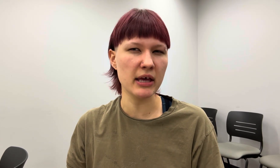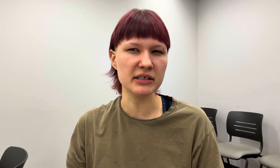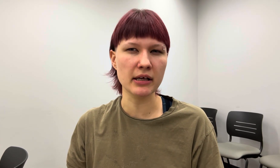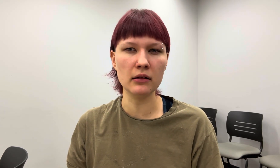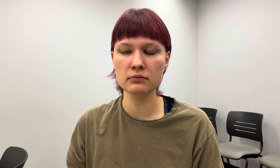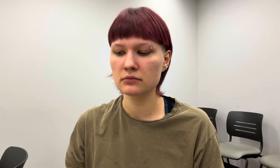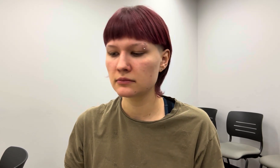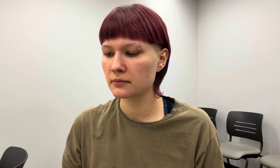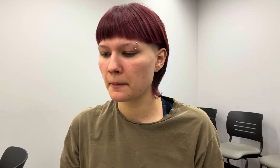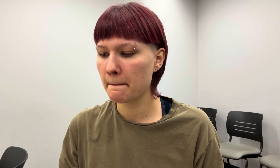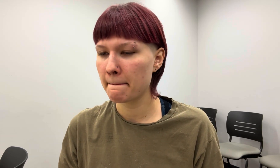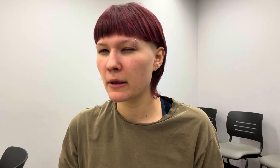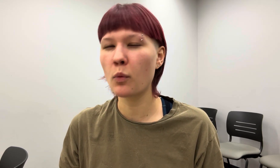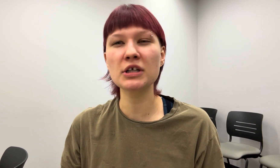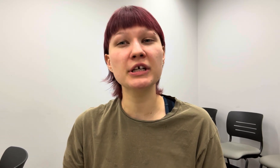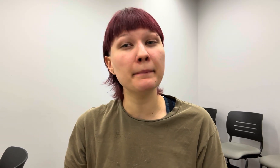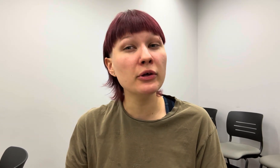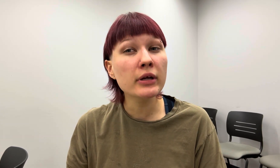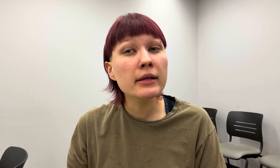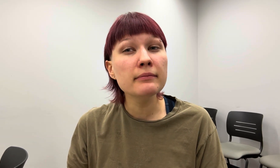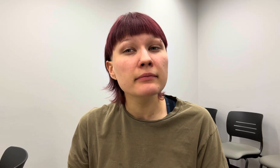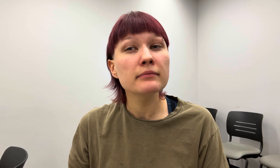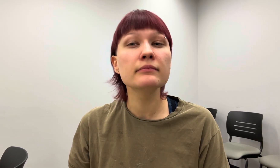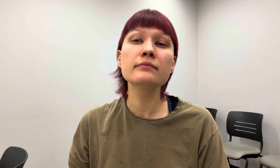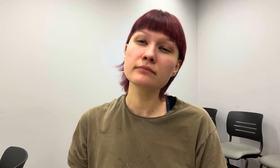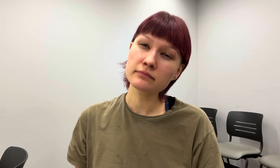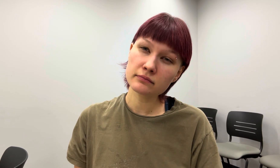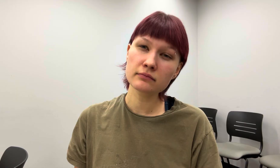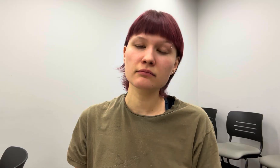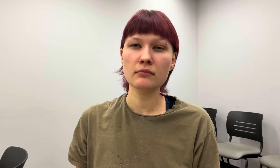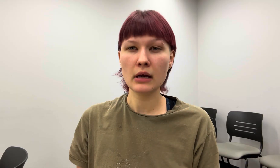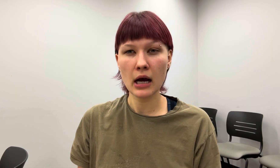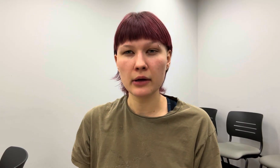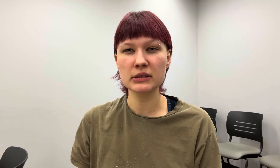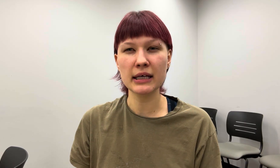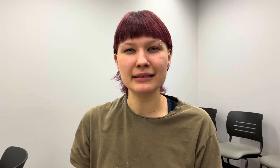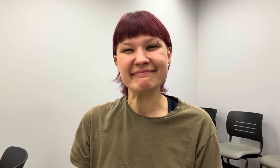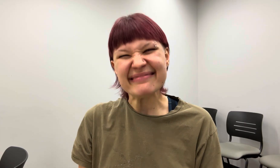ASL. Watching it muted, I was like,